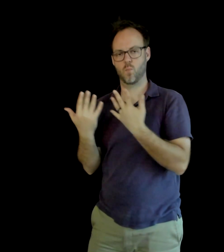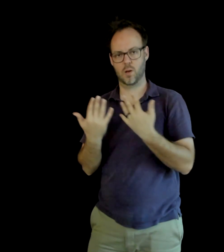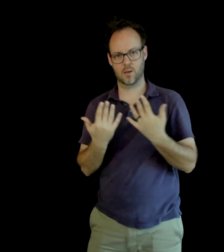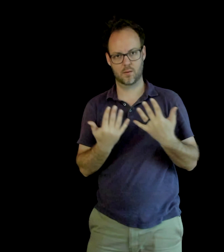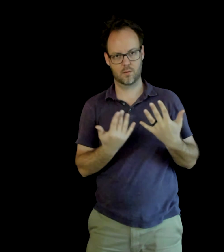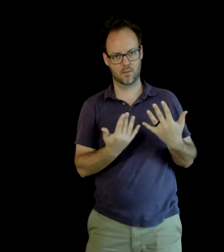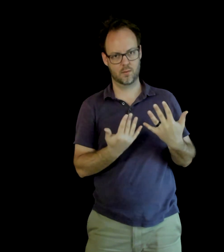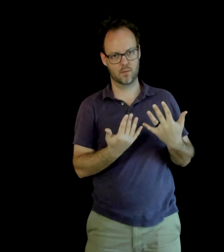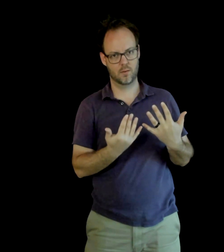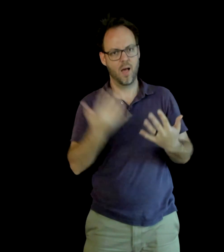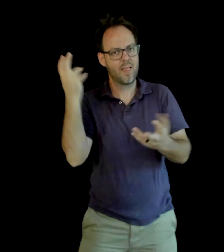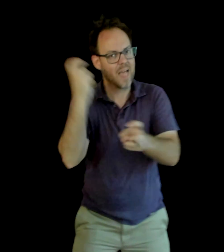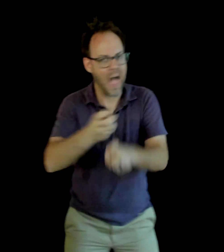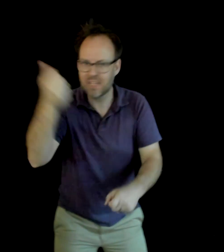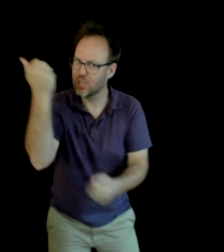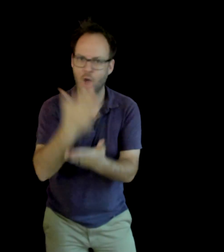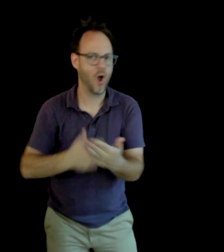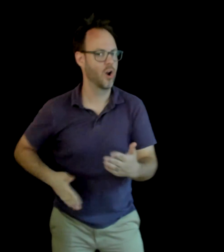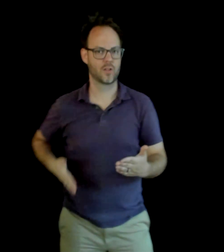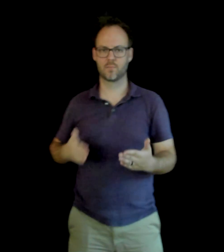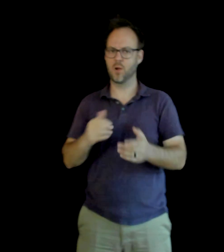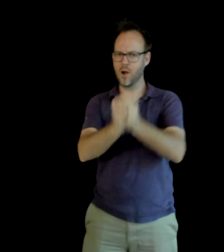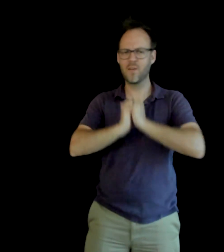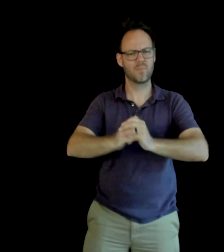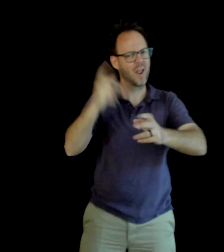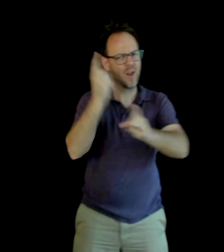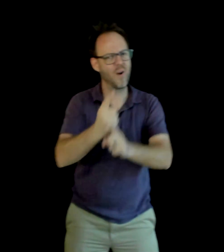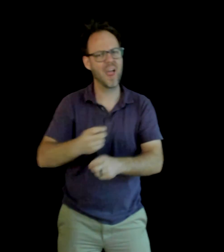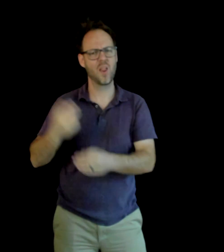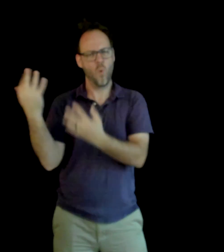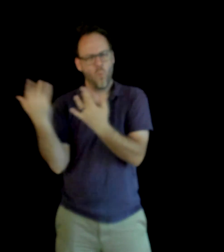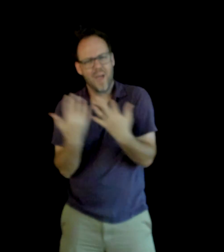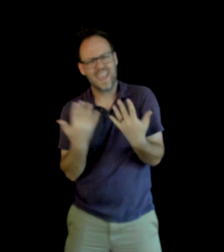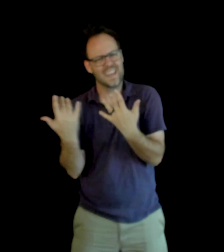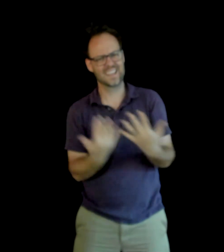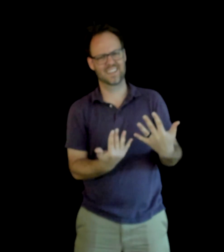That's the hardest part of prayer, isn't it? Waiting.